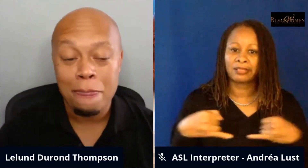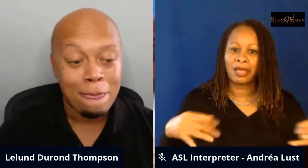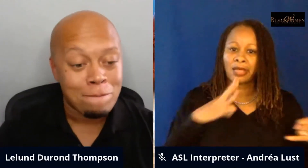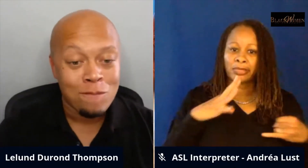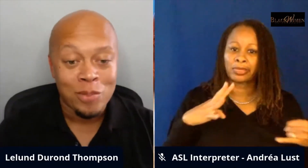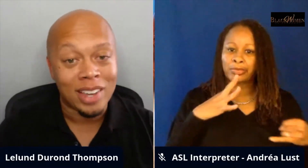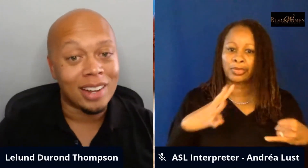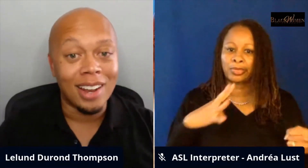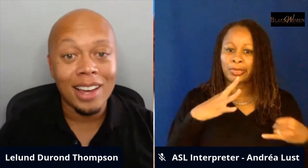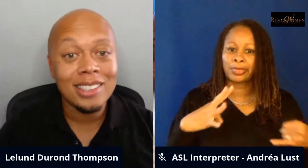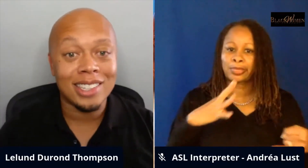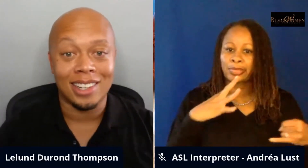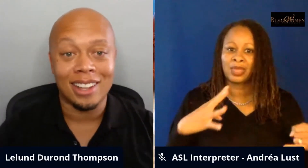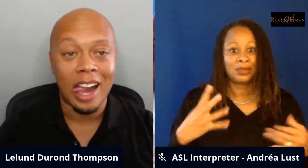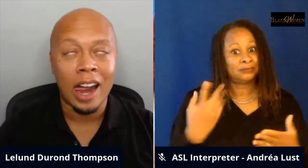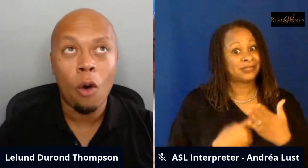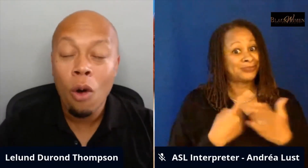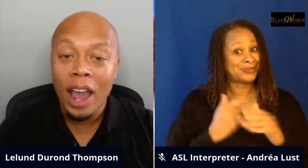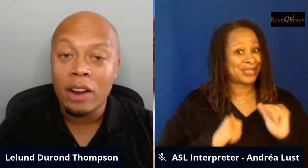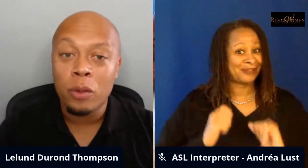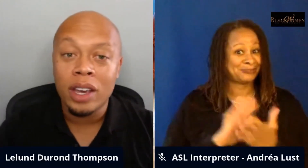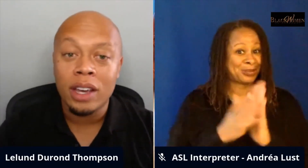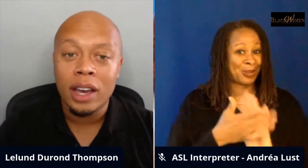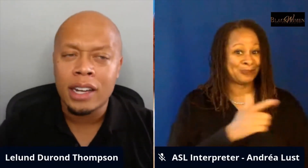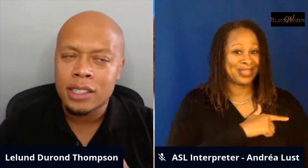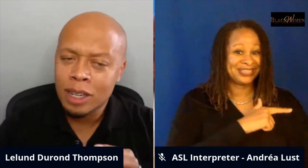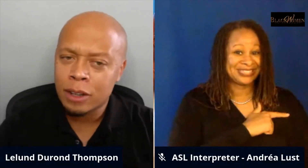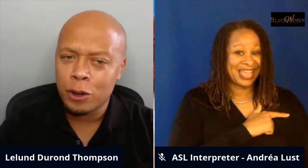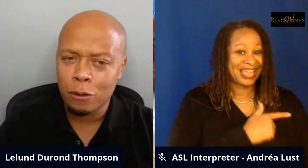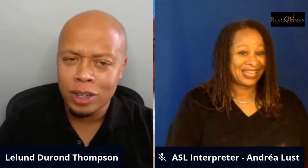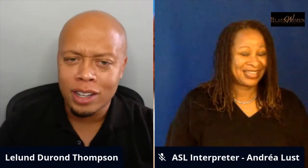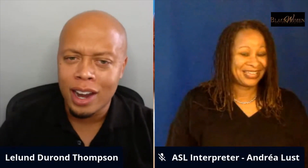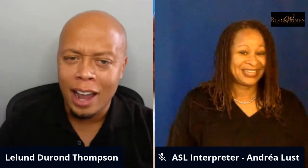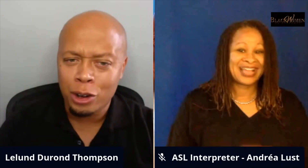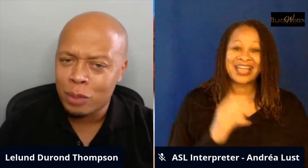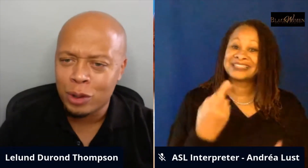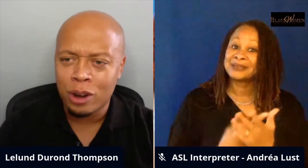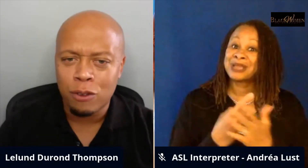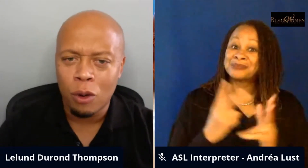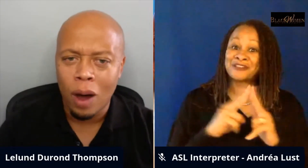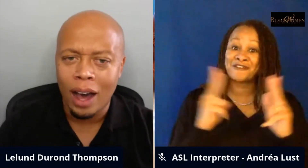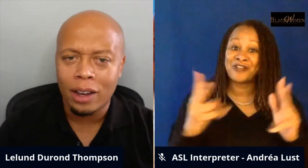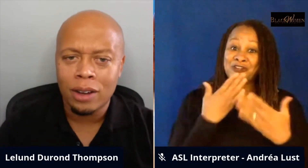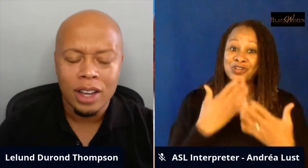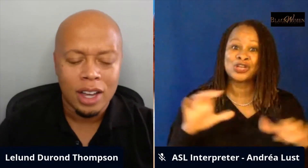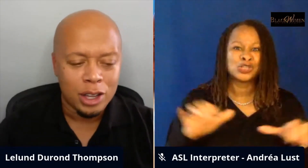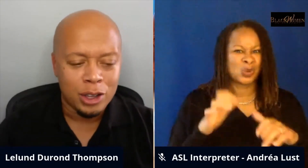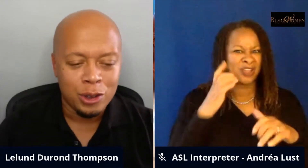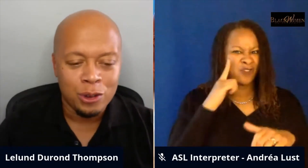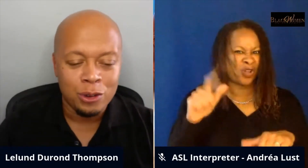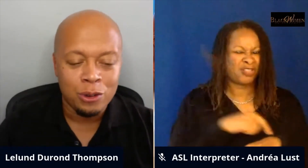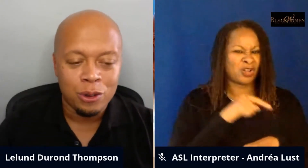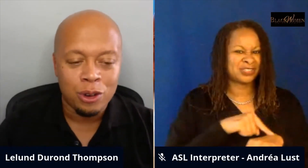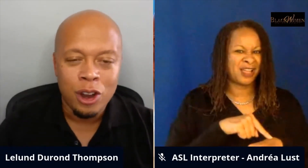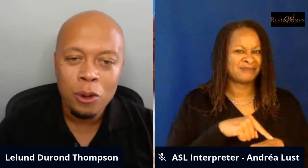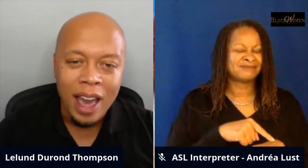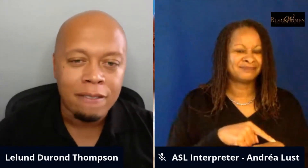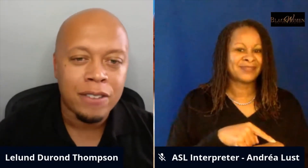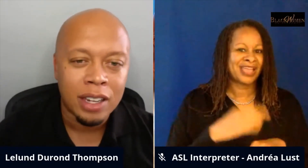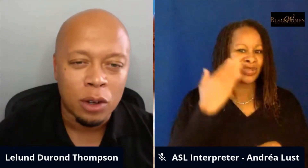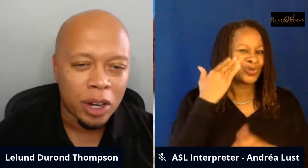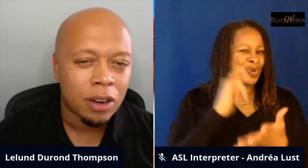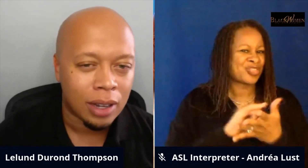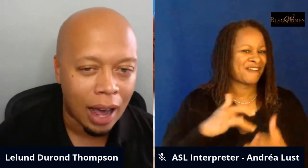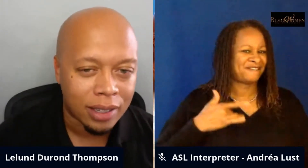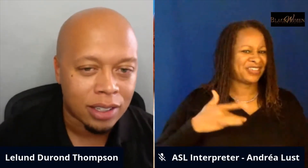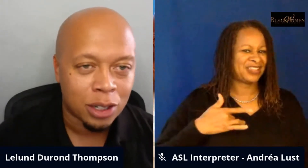actors get lazy and sometimes if you're a really good actor, you've been doing it for a while, you know that